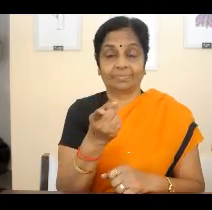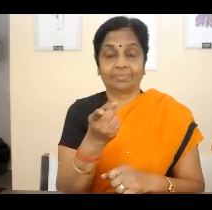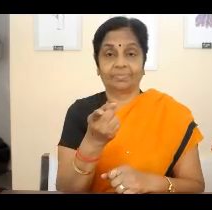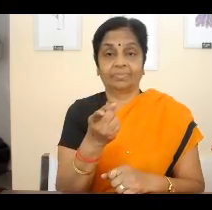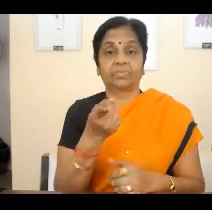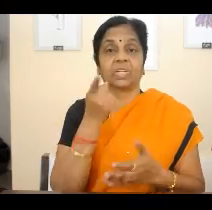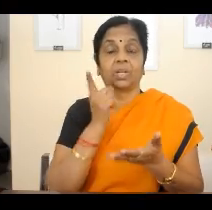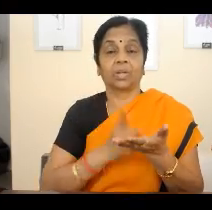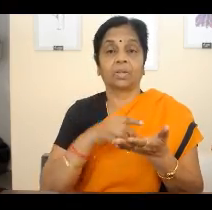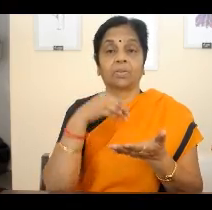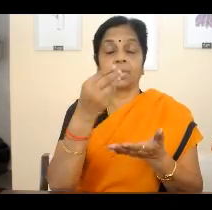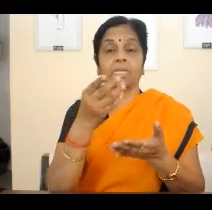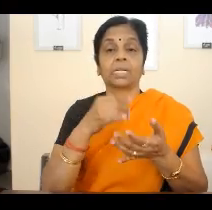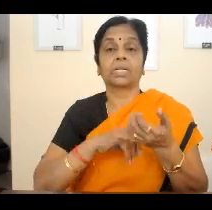should be given specific housing,